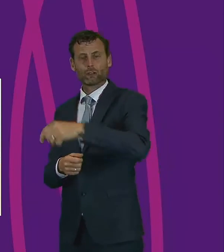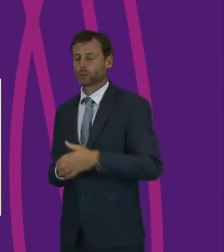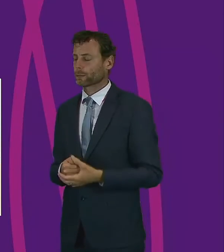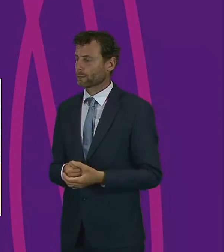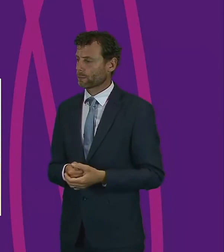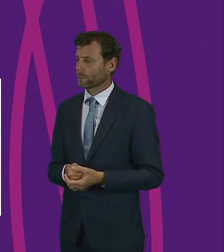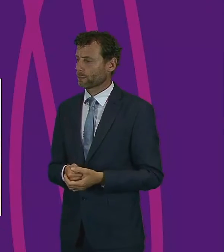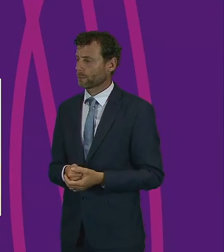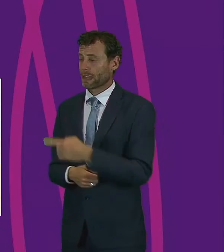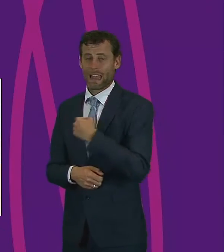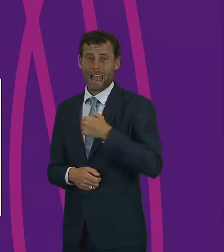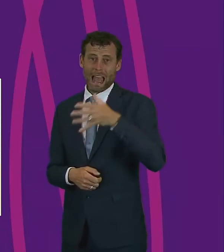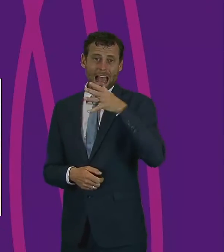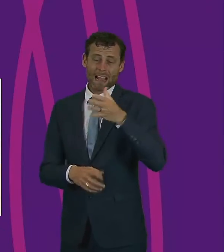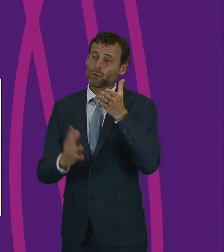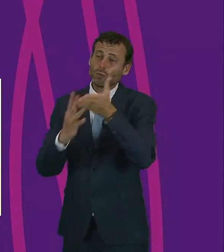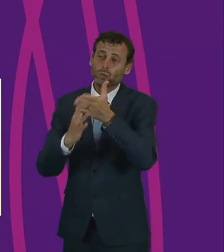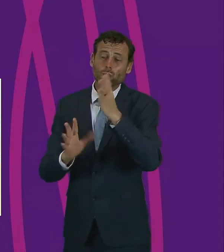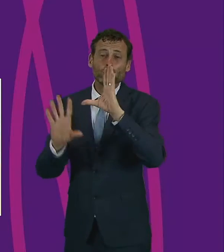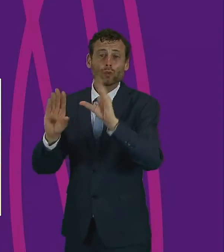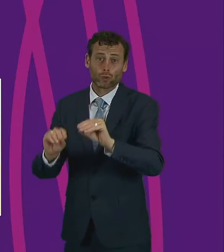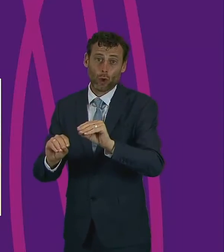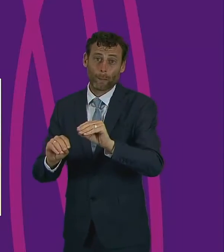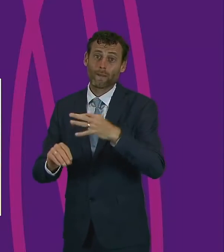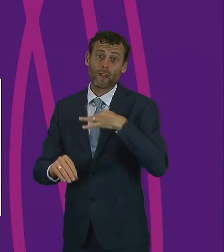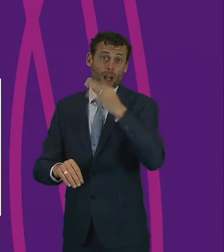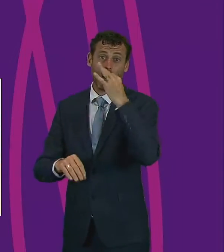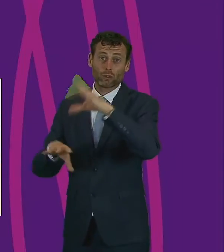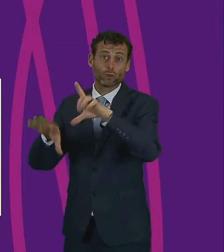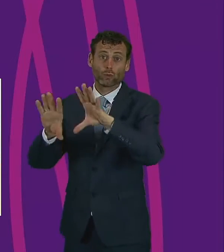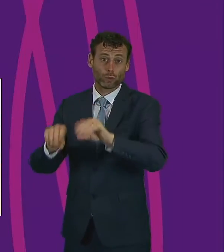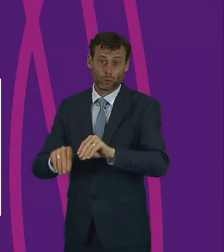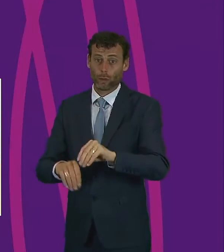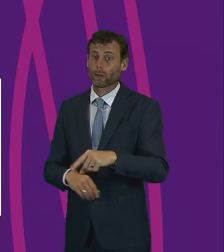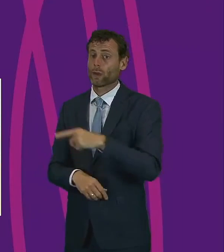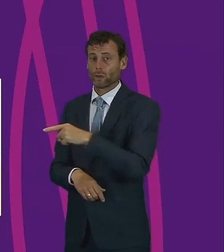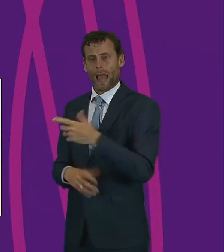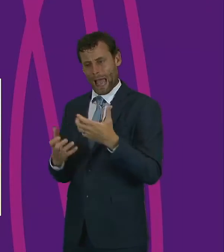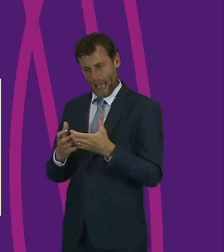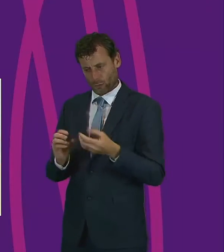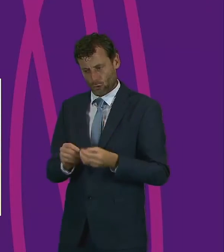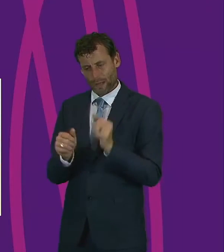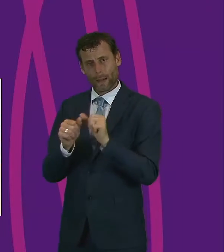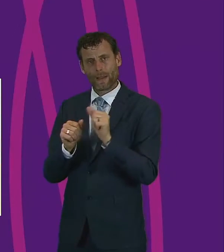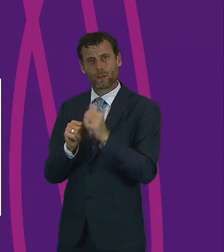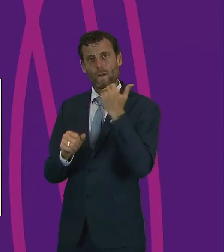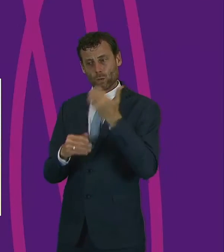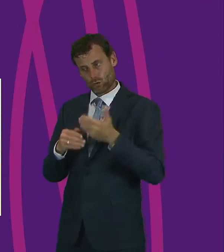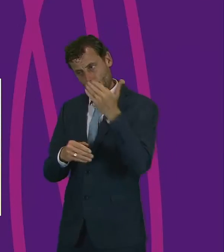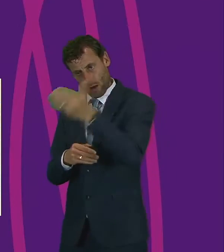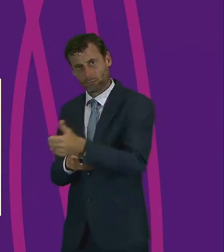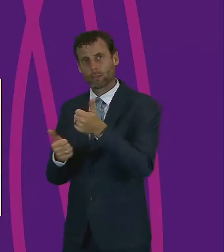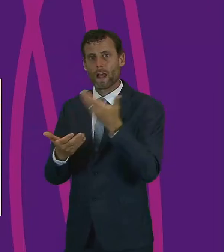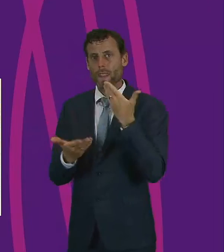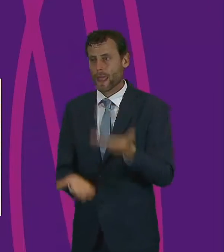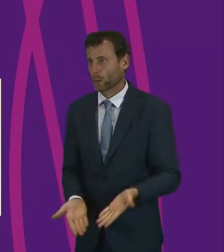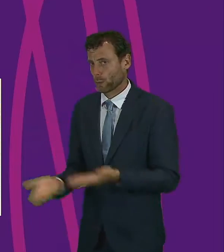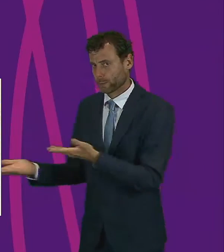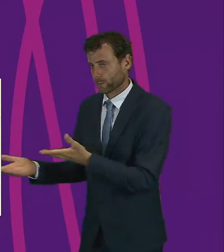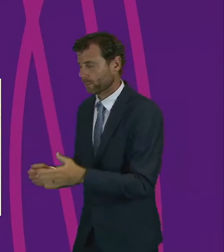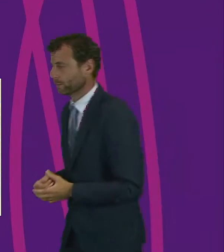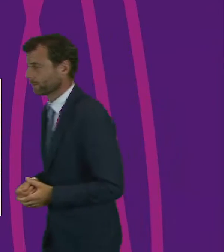that, we I hate to stop you in full flow, but I'm going to have to. Climate change and create a better future for the next generation. Thank you. Thank you very